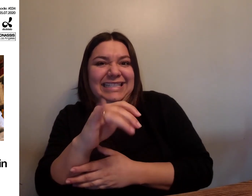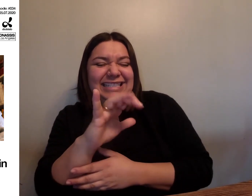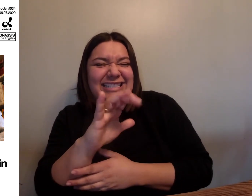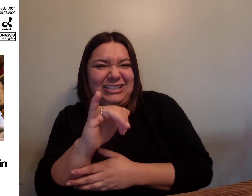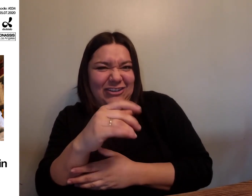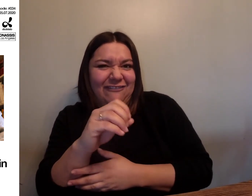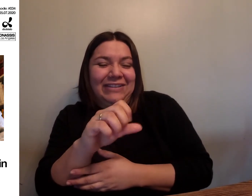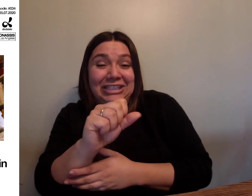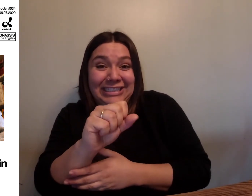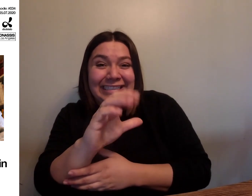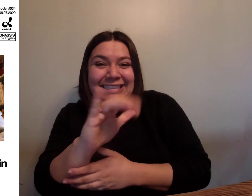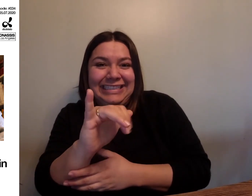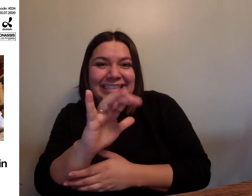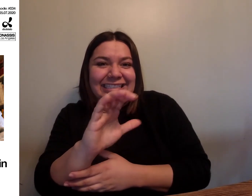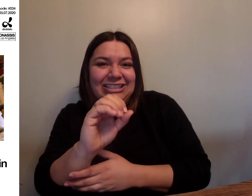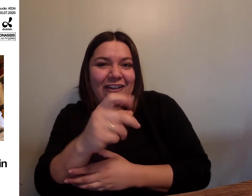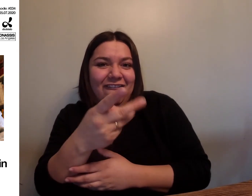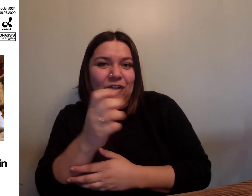happy.